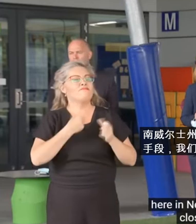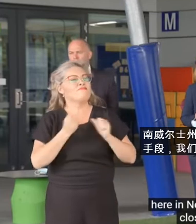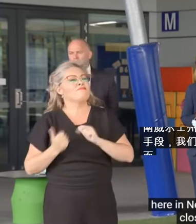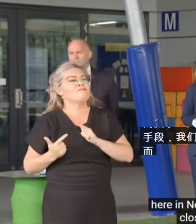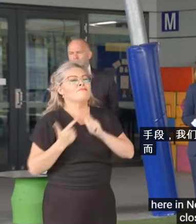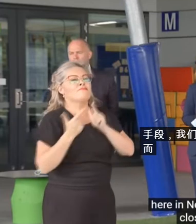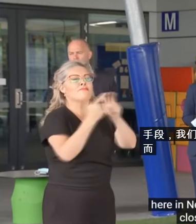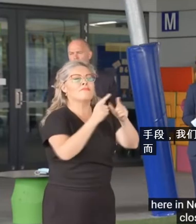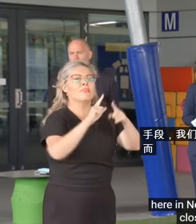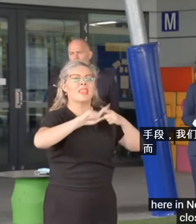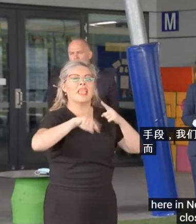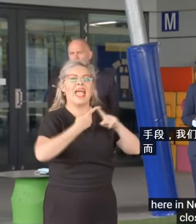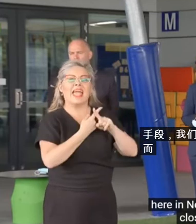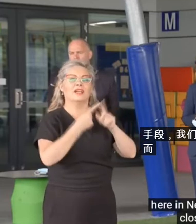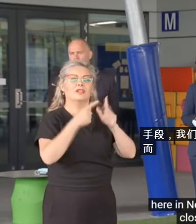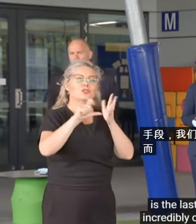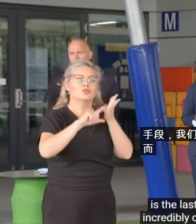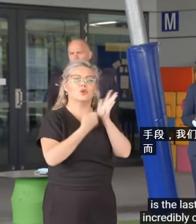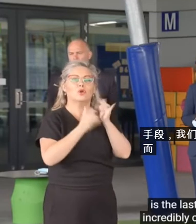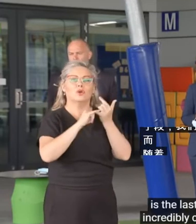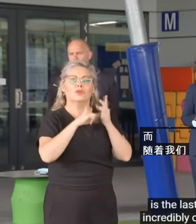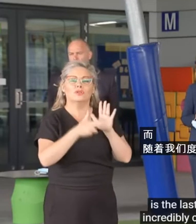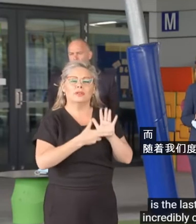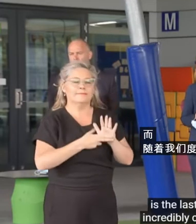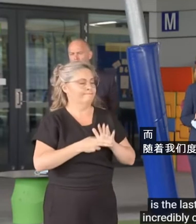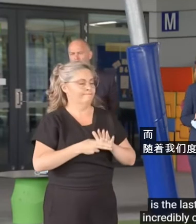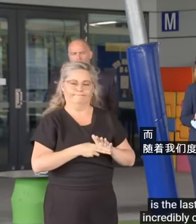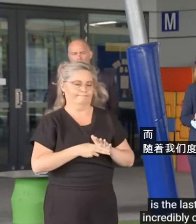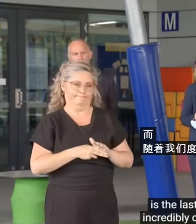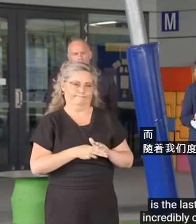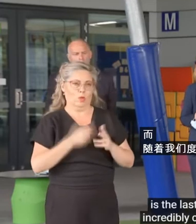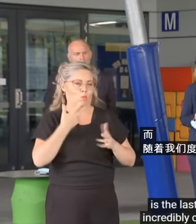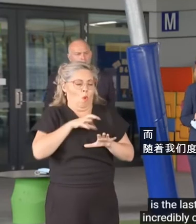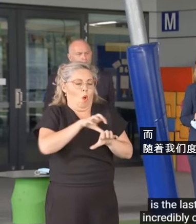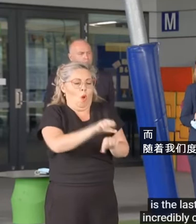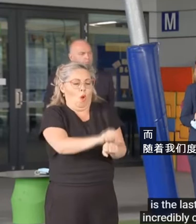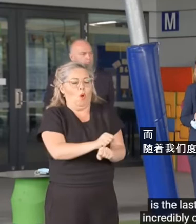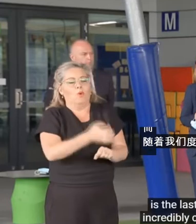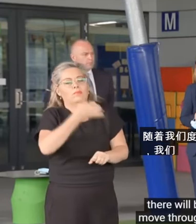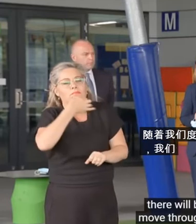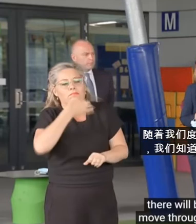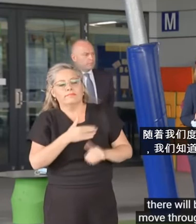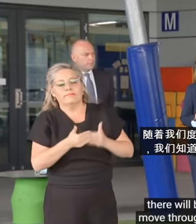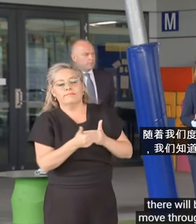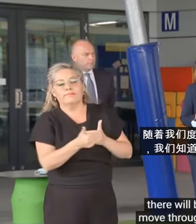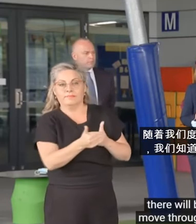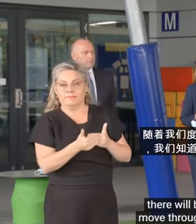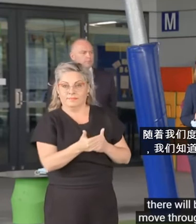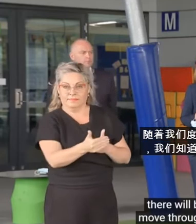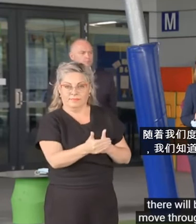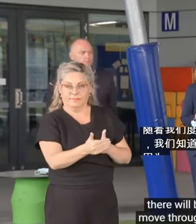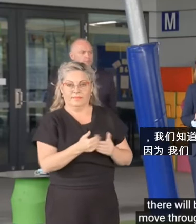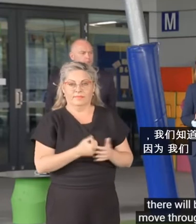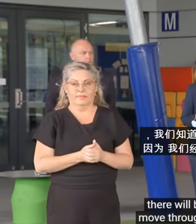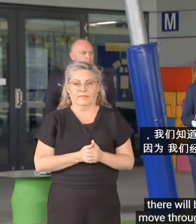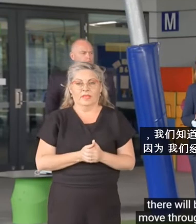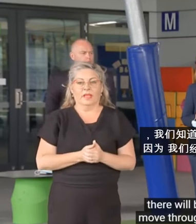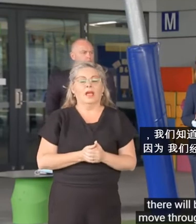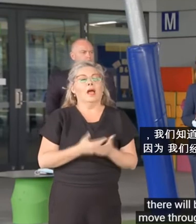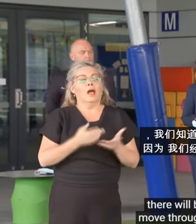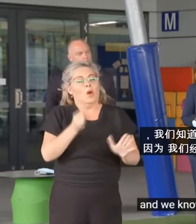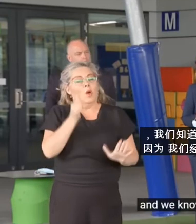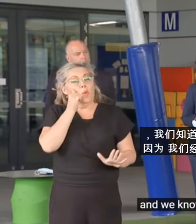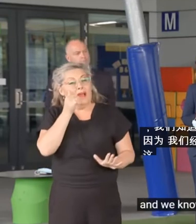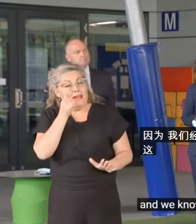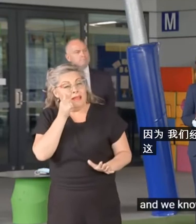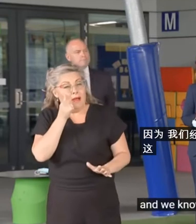incredibly confident. Now, whilst there will be disruption as we move through this period of time, and we know that as we move